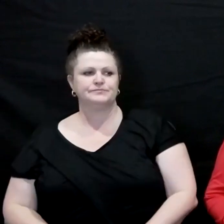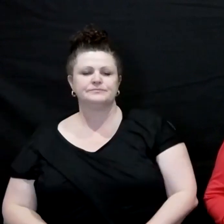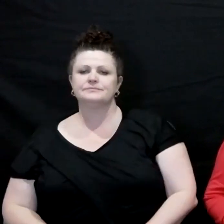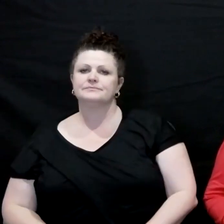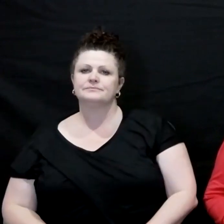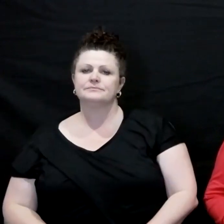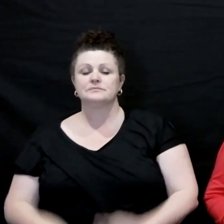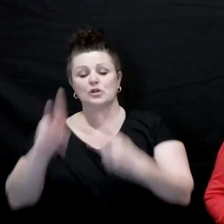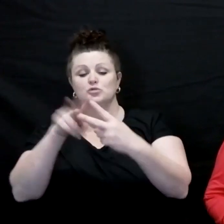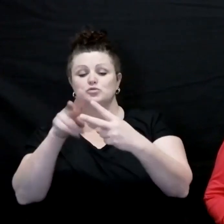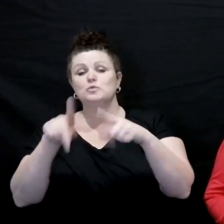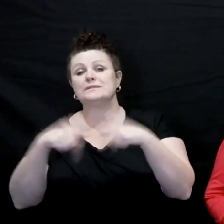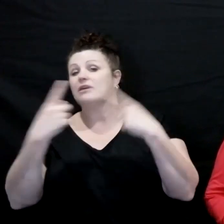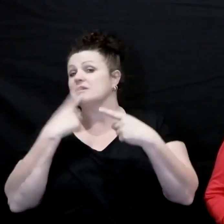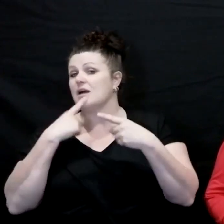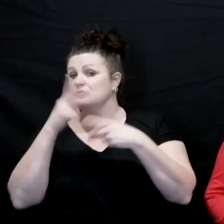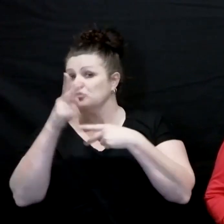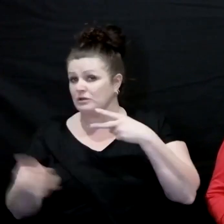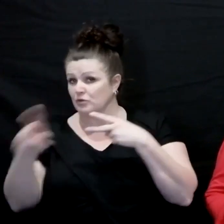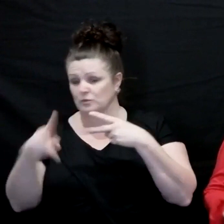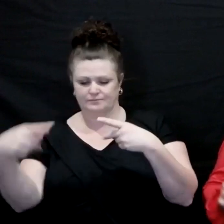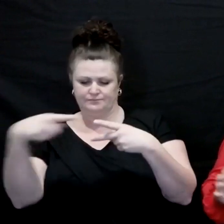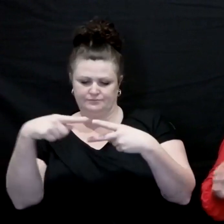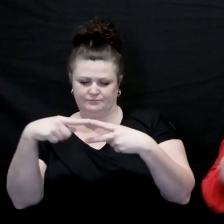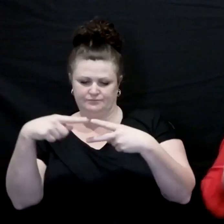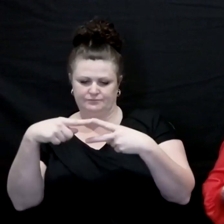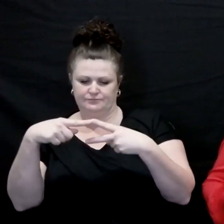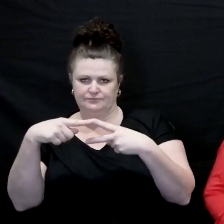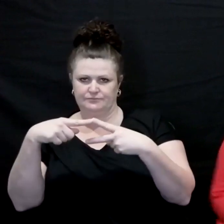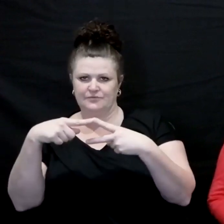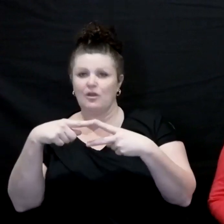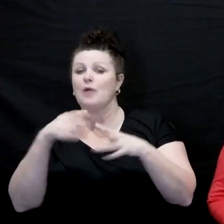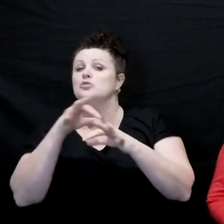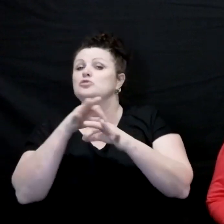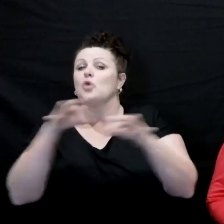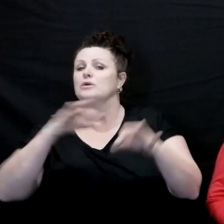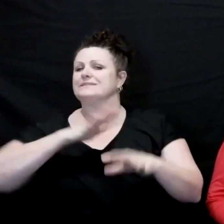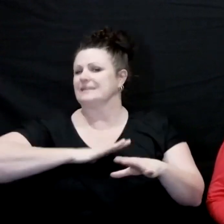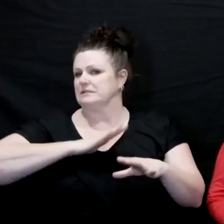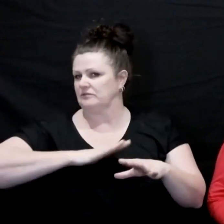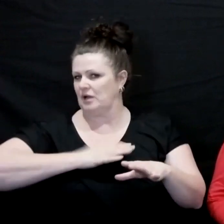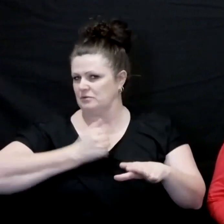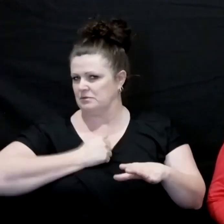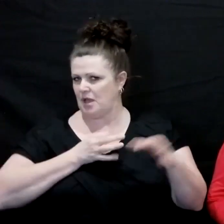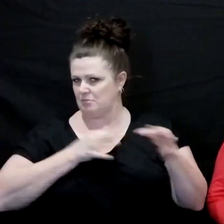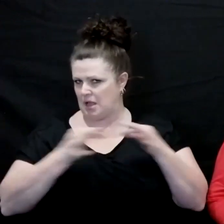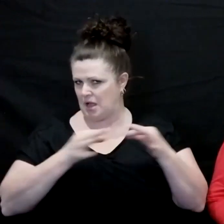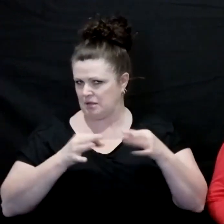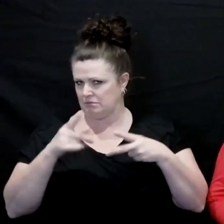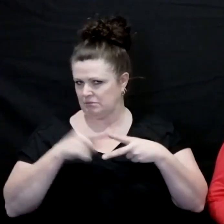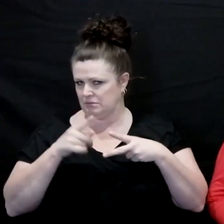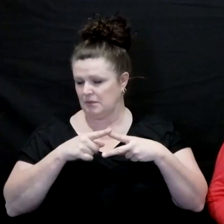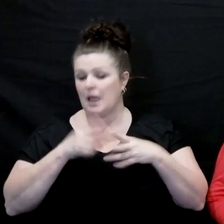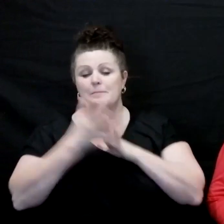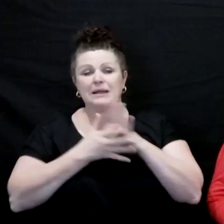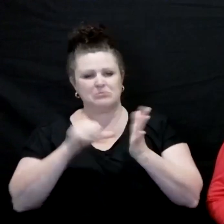There are two types of reviews. Your review for dissatisfaction of a plan. That means you are not happy